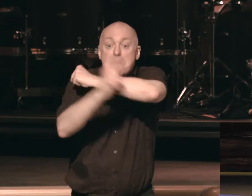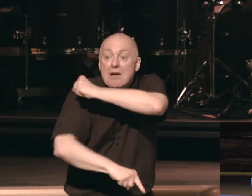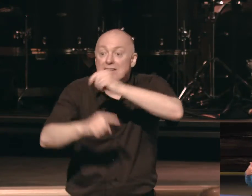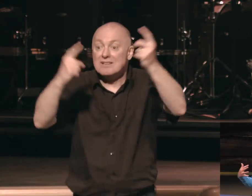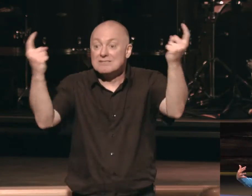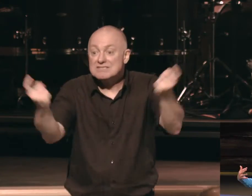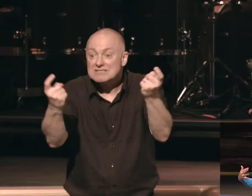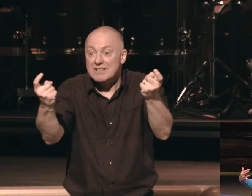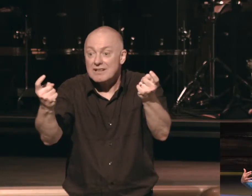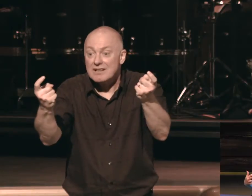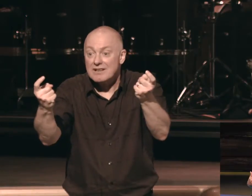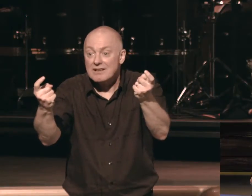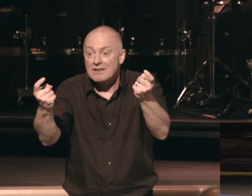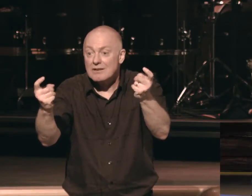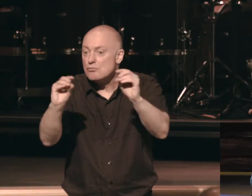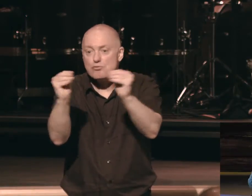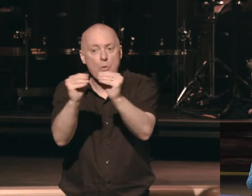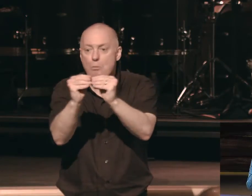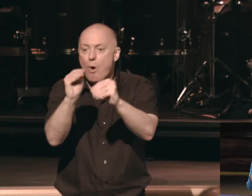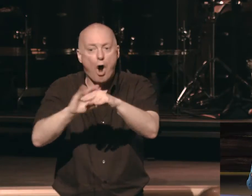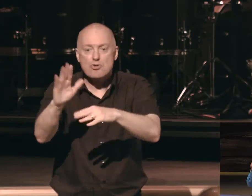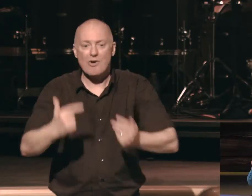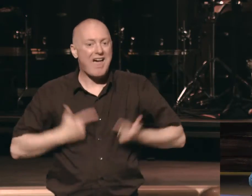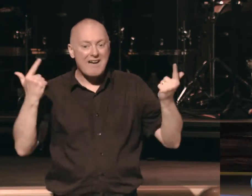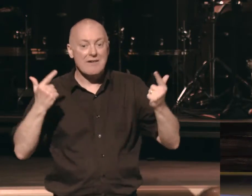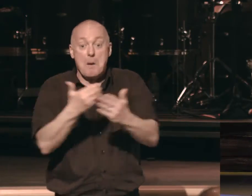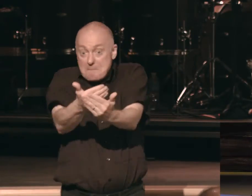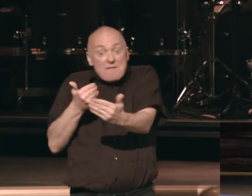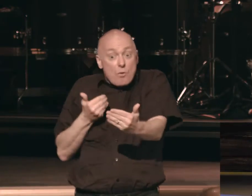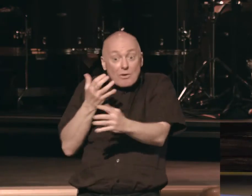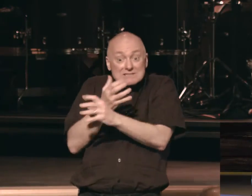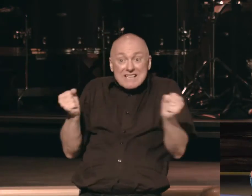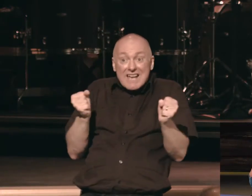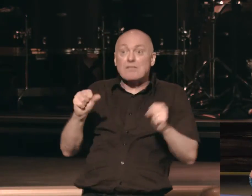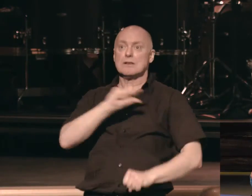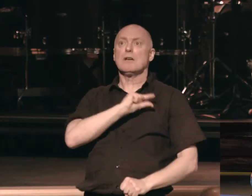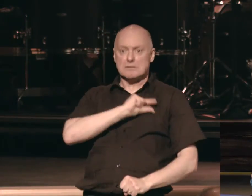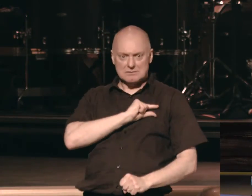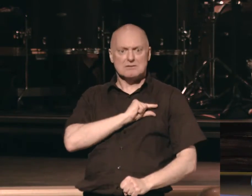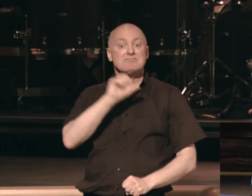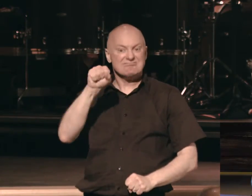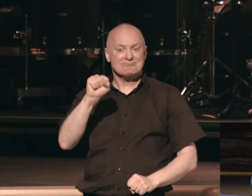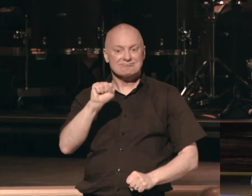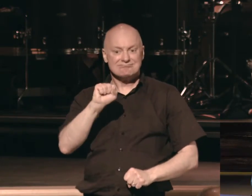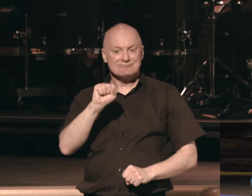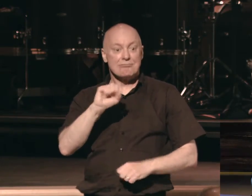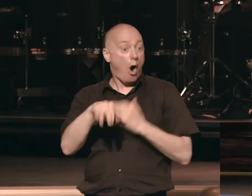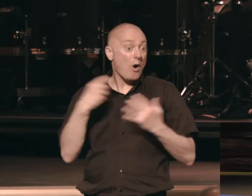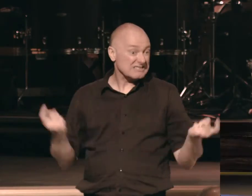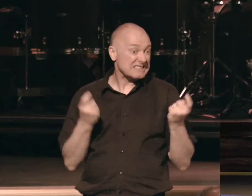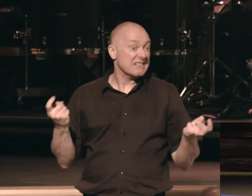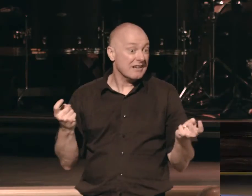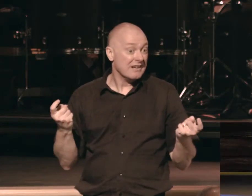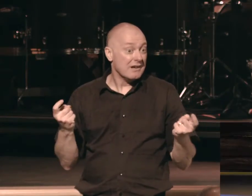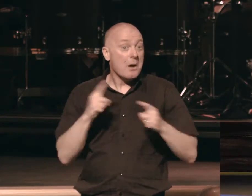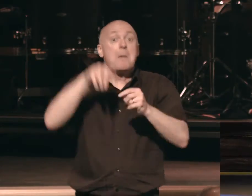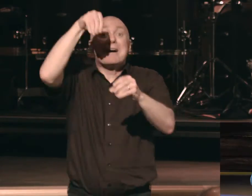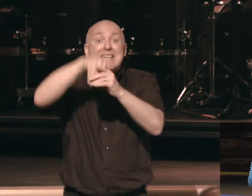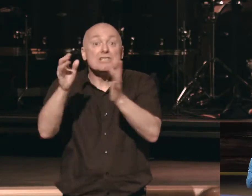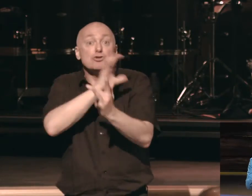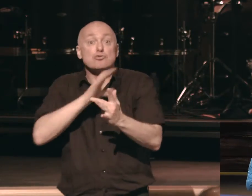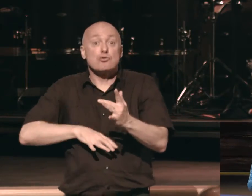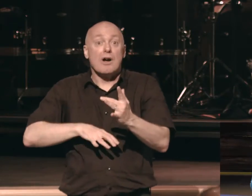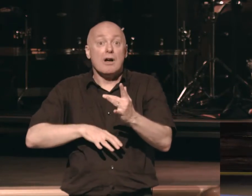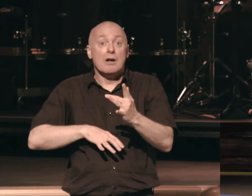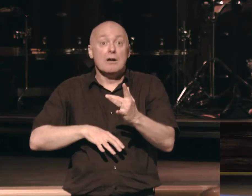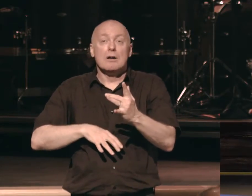is no longer on your life. Before Christ, you are guilty, and you should be guilty because we all have sinned. But in Jesus Christ, when you love him and believe